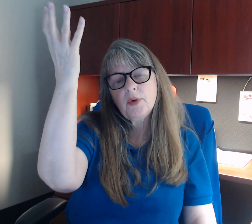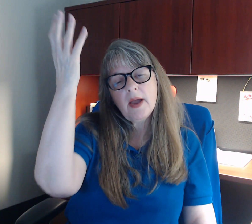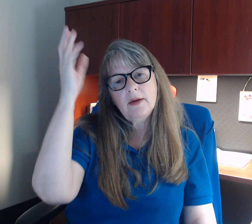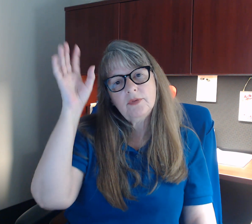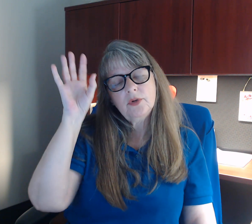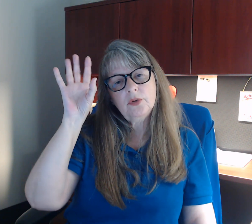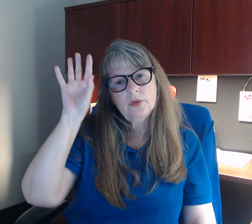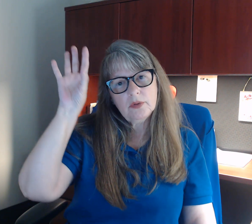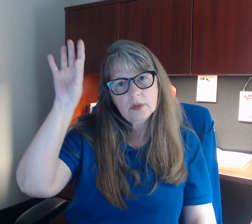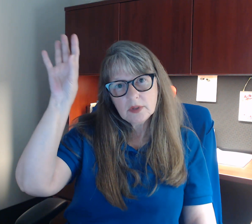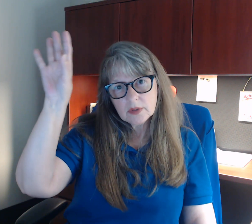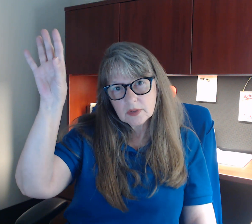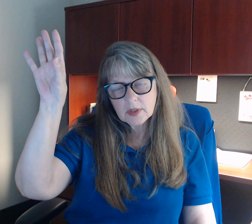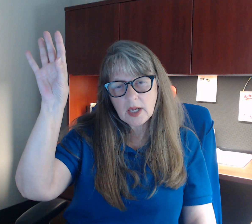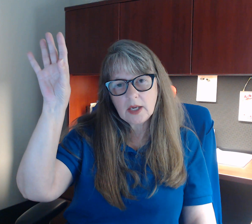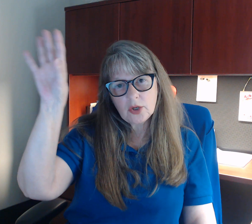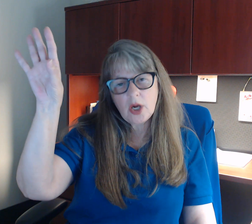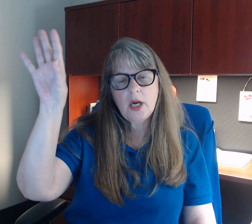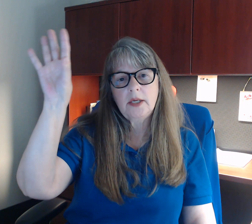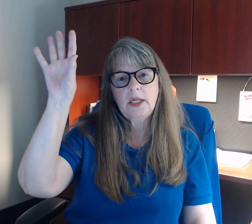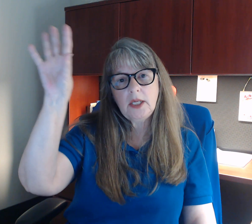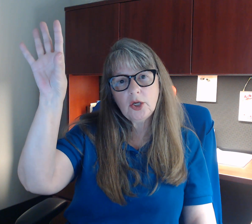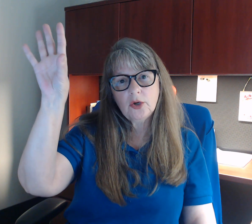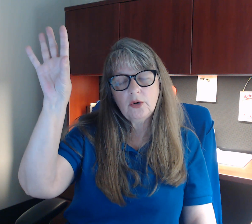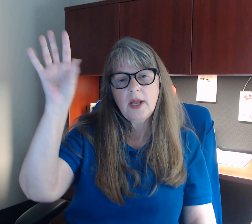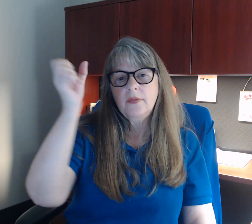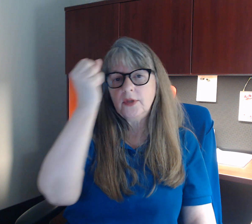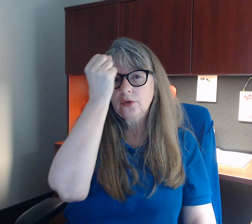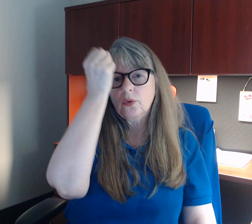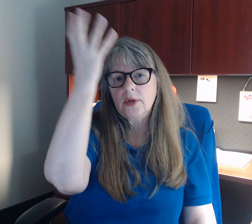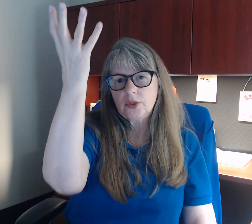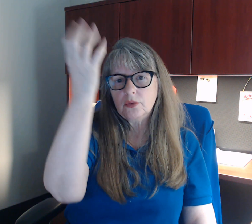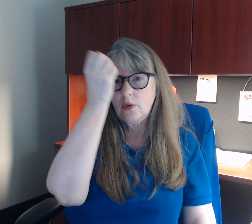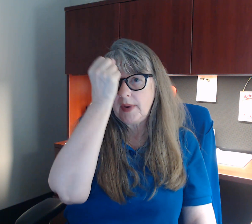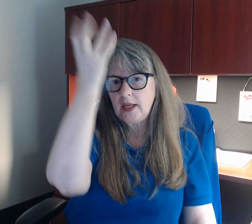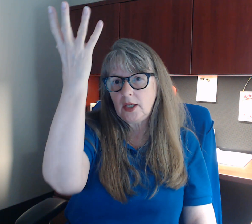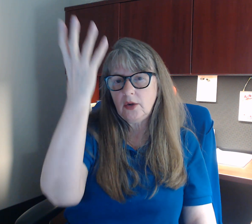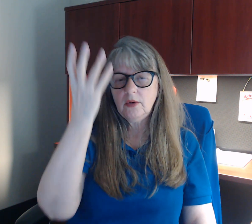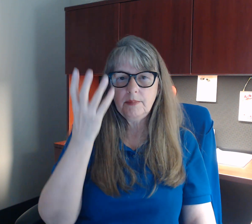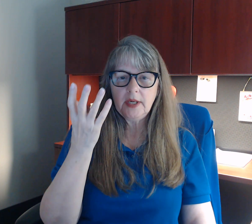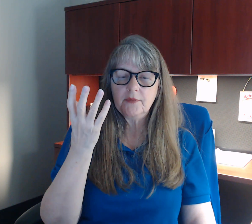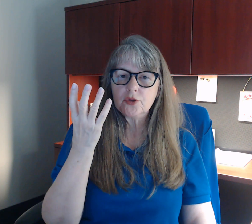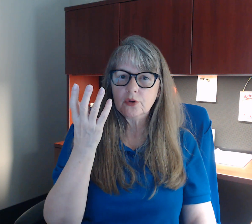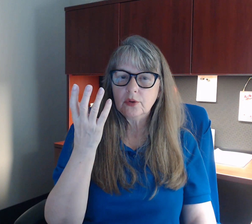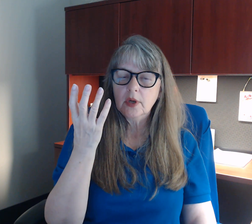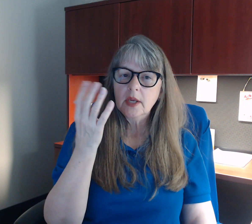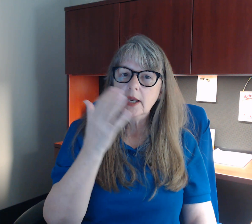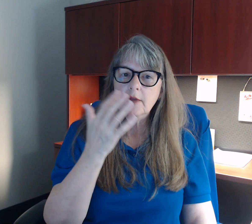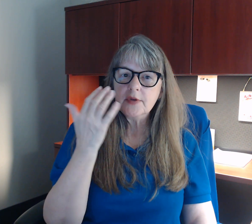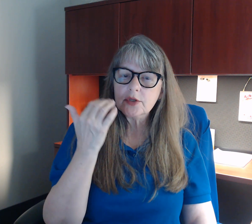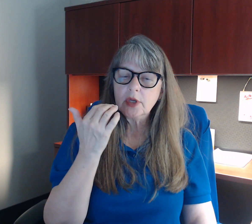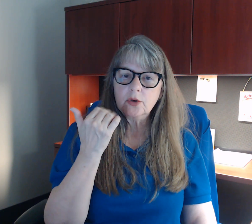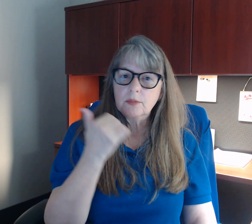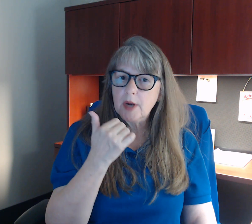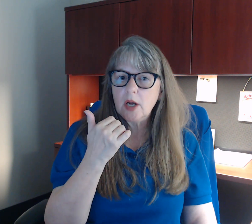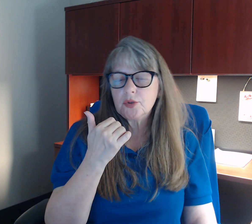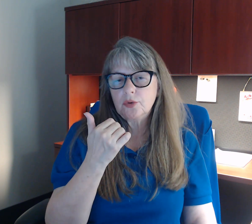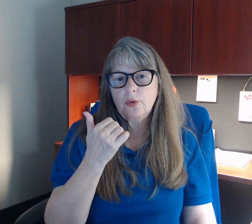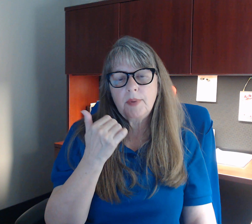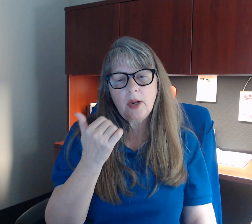have your God here, then you're going to obey here. But if it's your If it's your boss or your